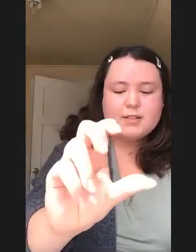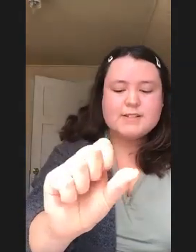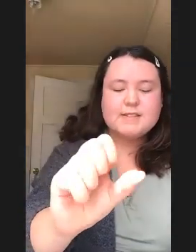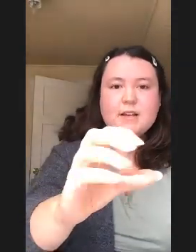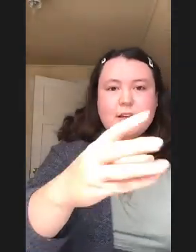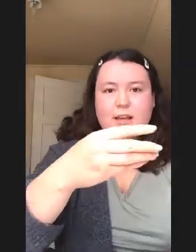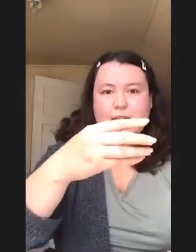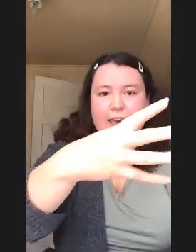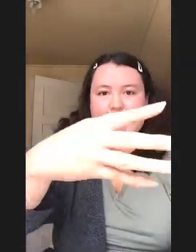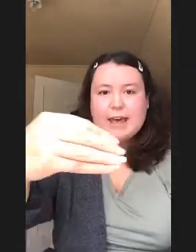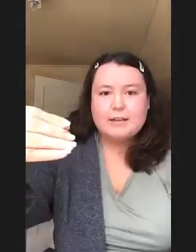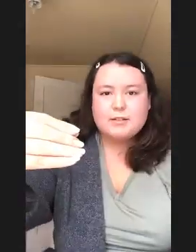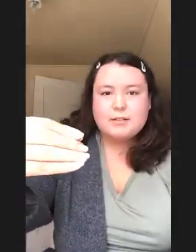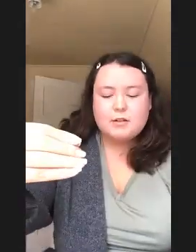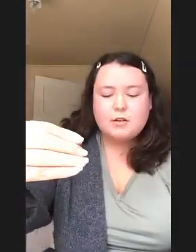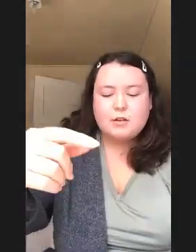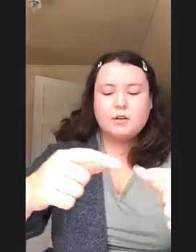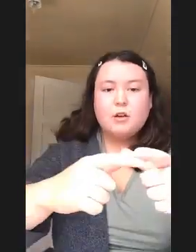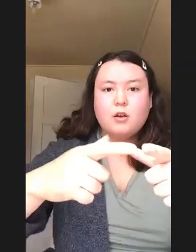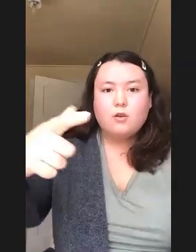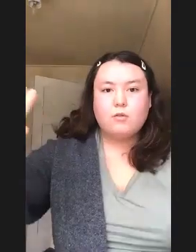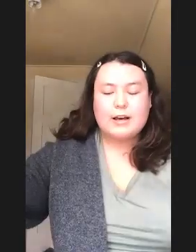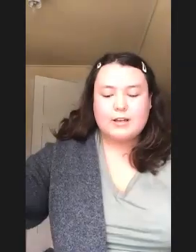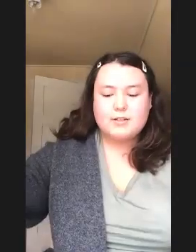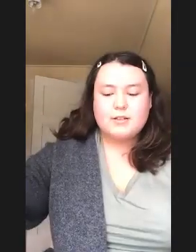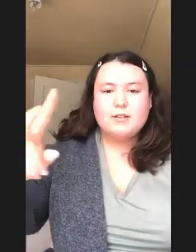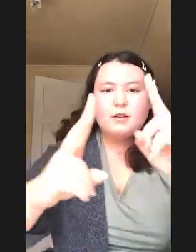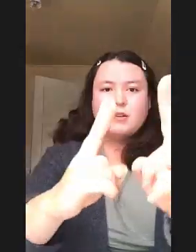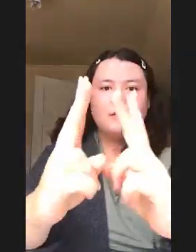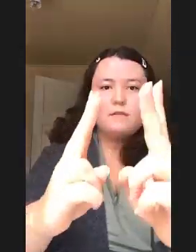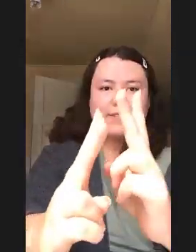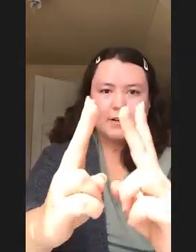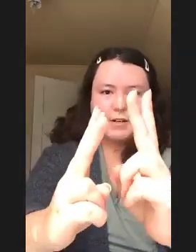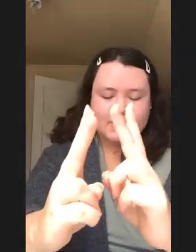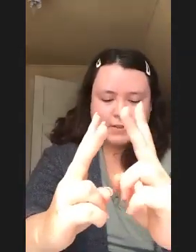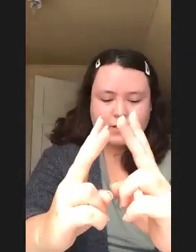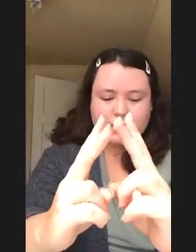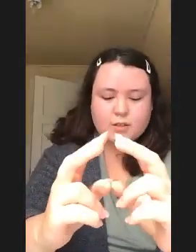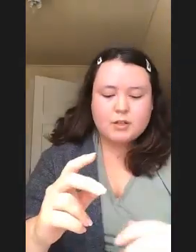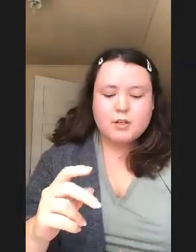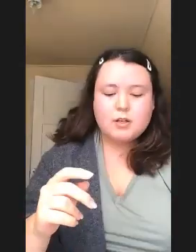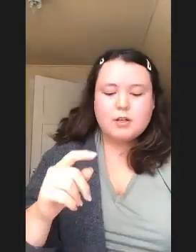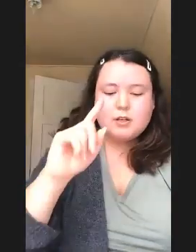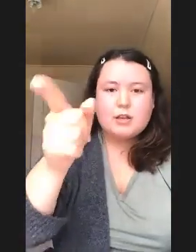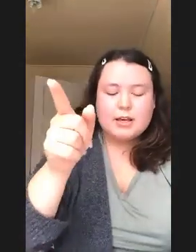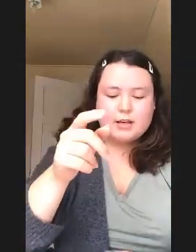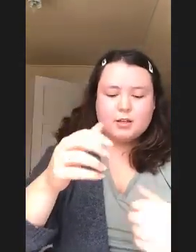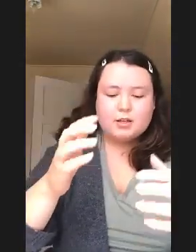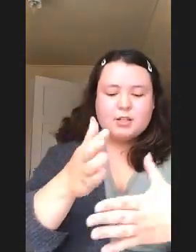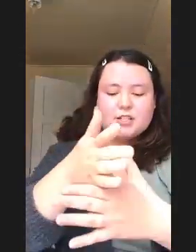wondrous and grand visitors. They